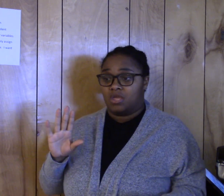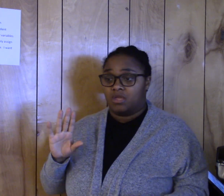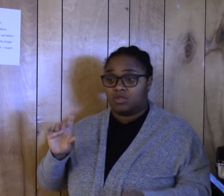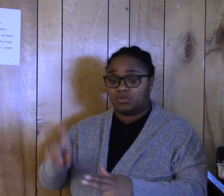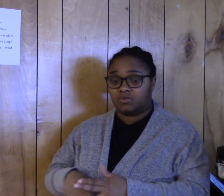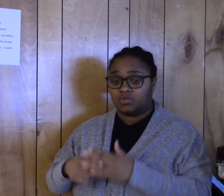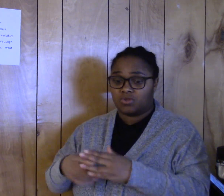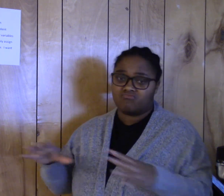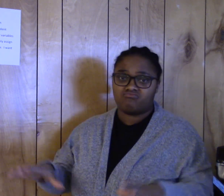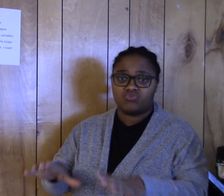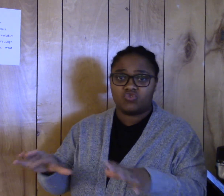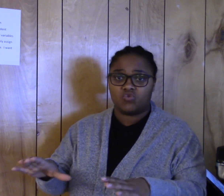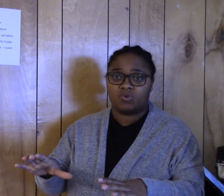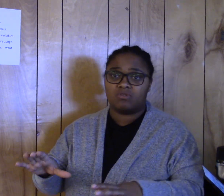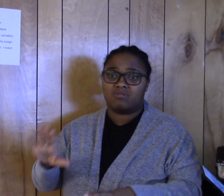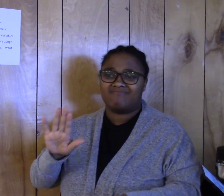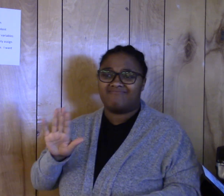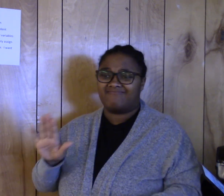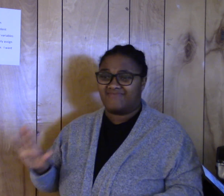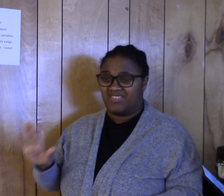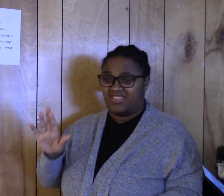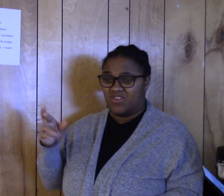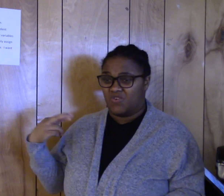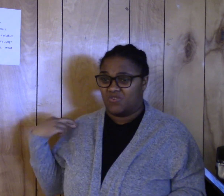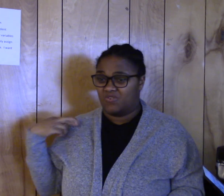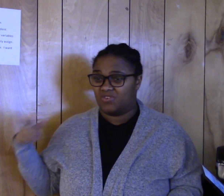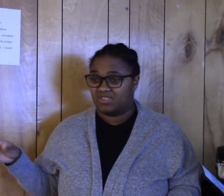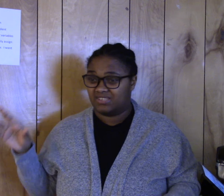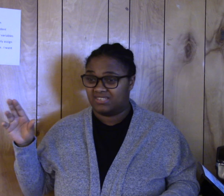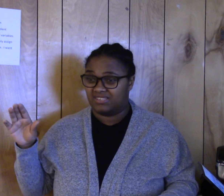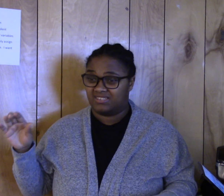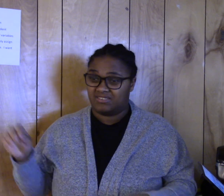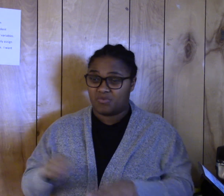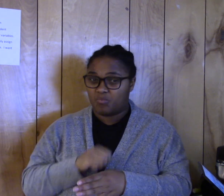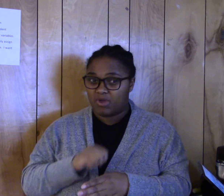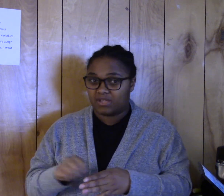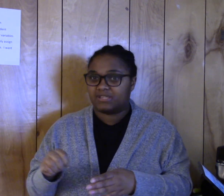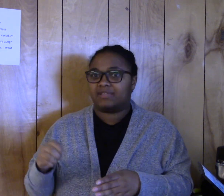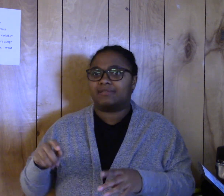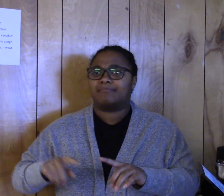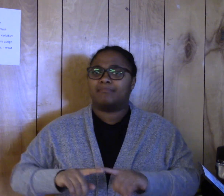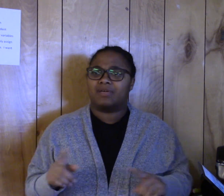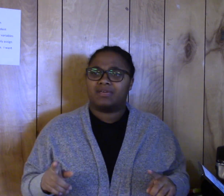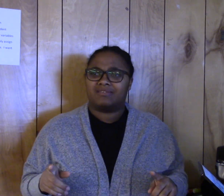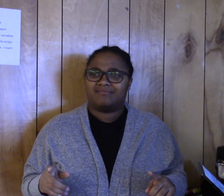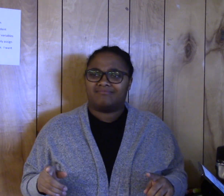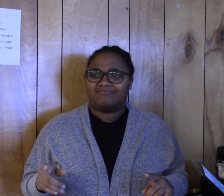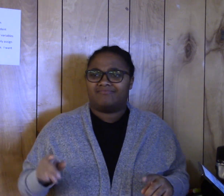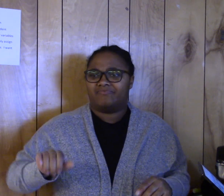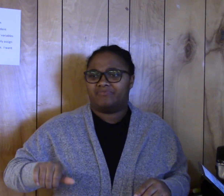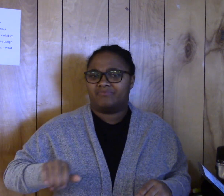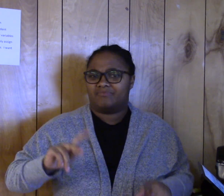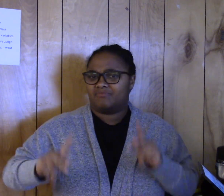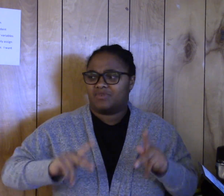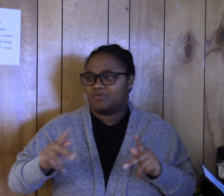with, but doing it while other people are kind of forced to sit there. There were people who were rolling around speaking in